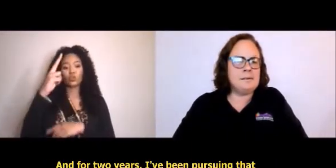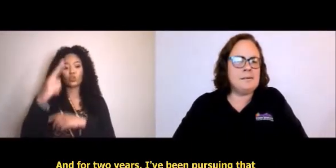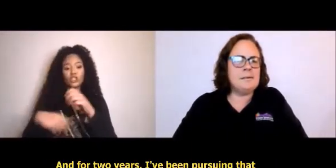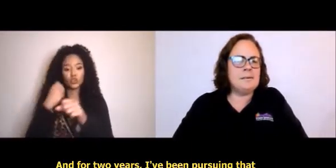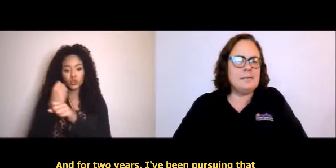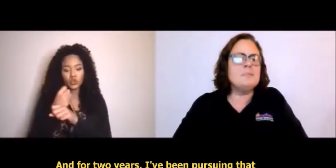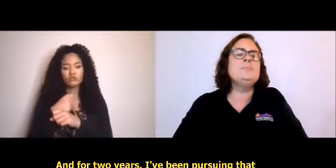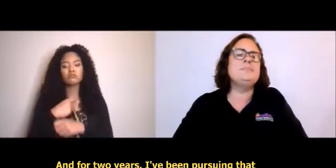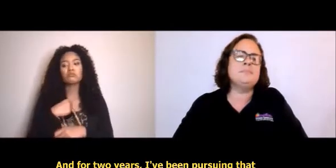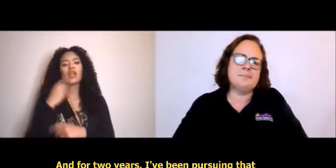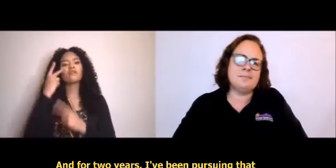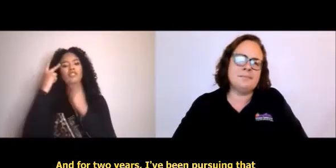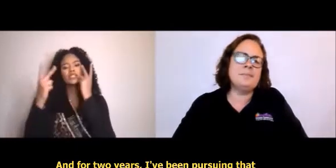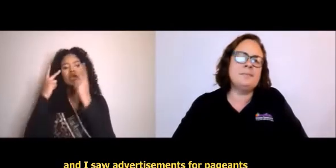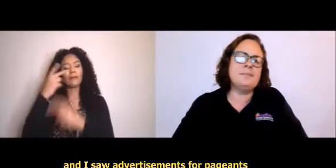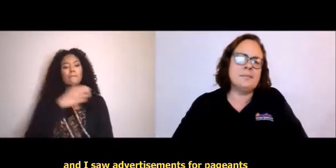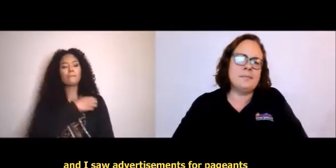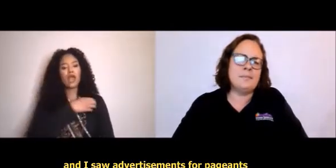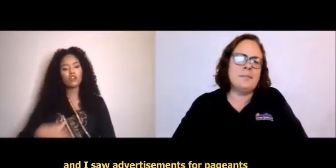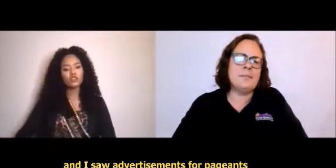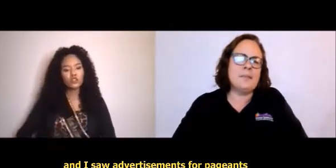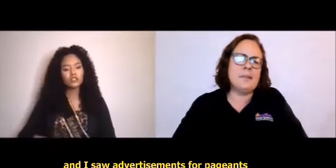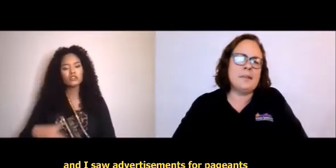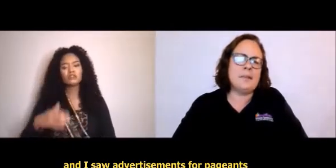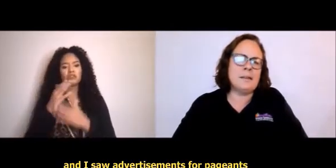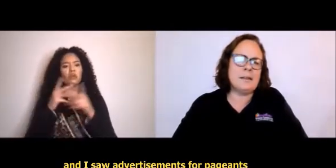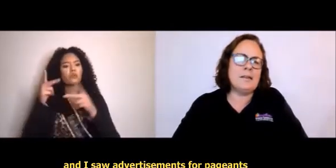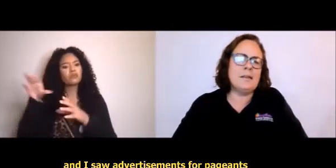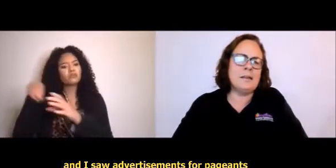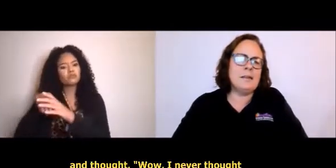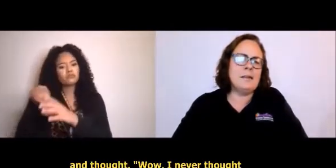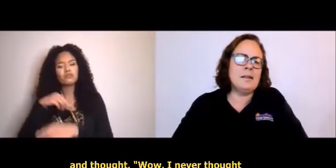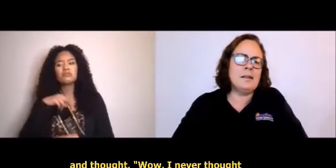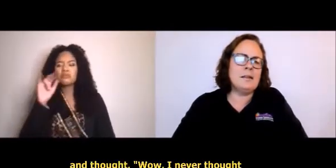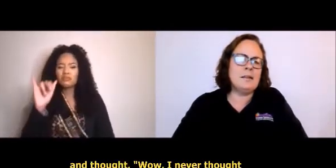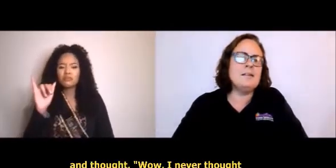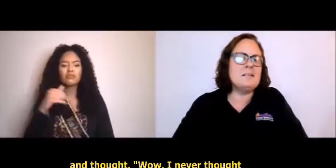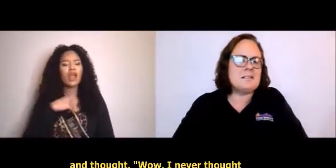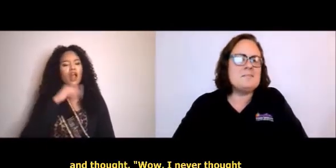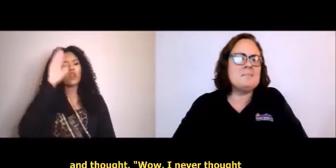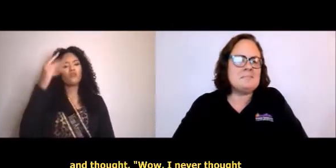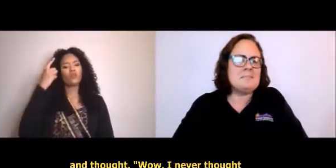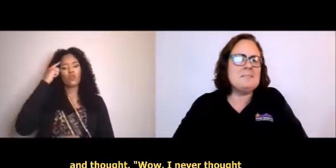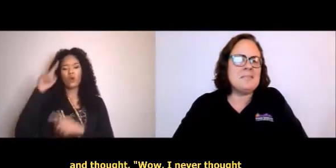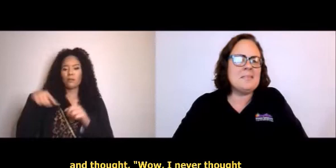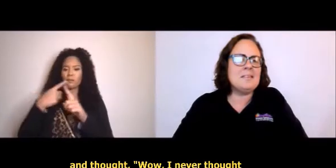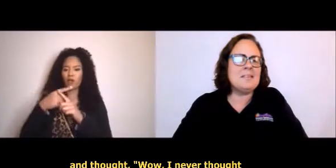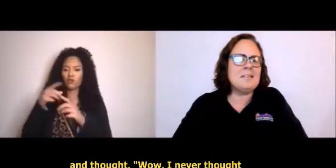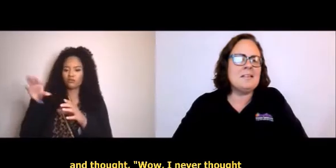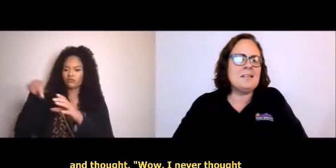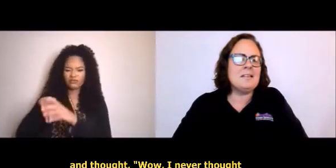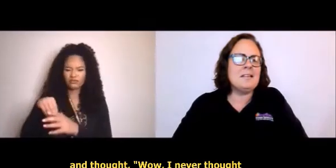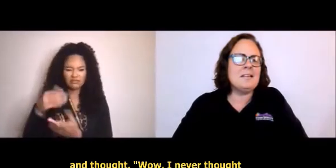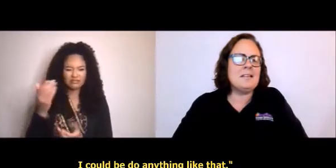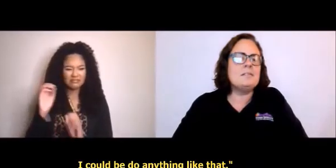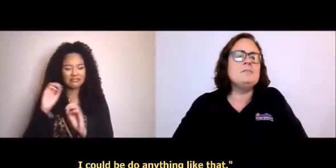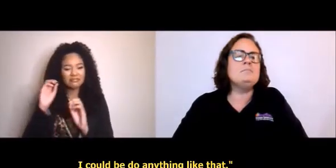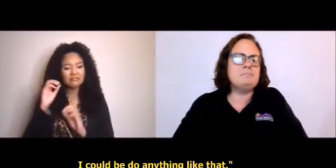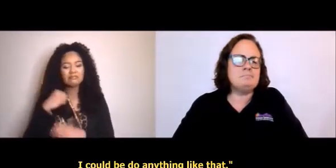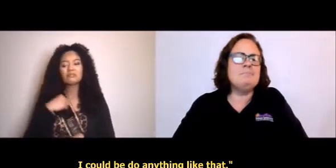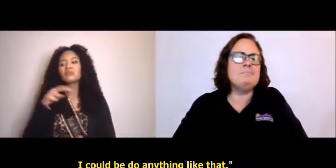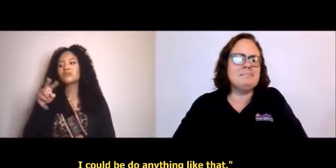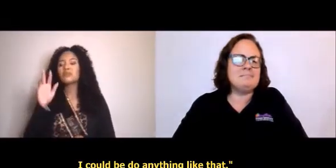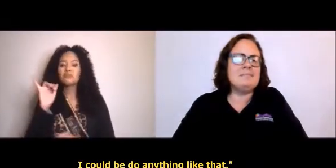years, I've been pursuing that, and I saw advertisements for pageants and thought, wow, I never thought I could do anything